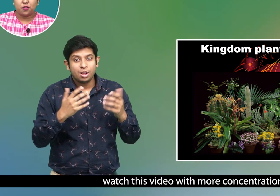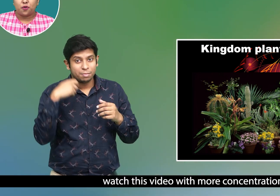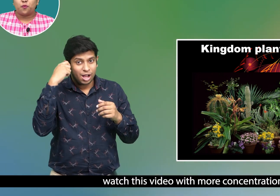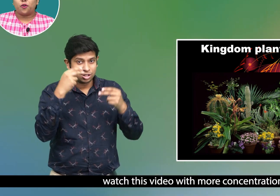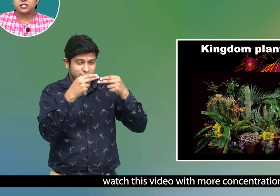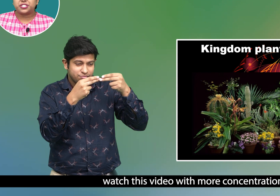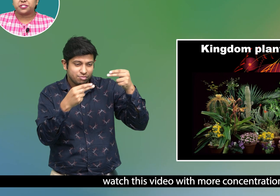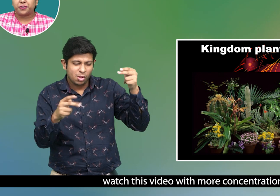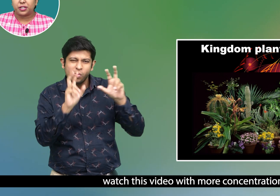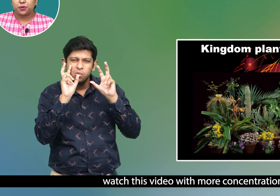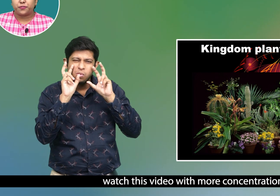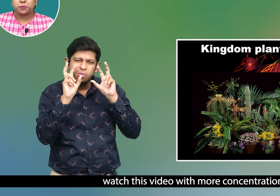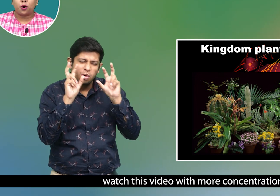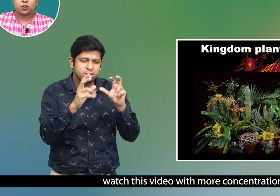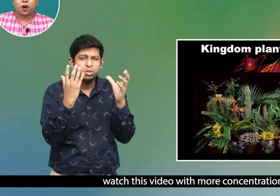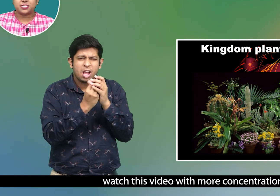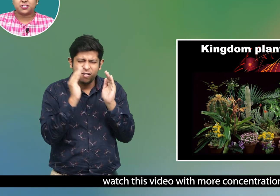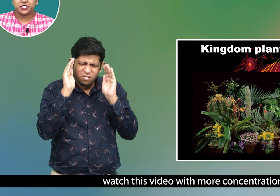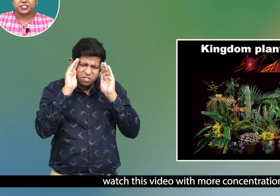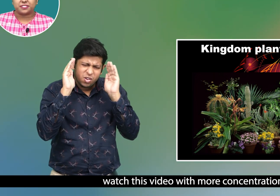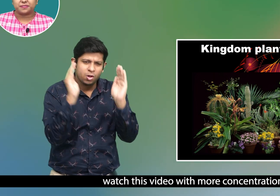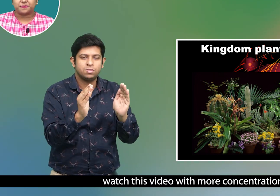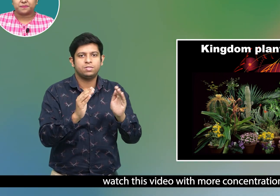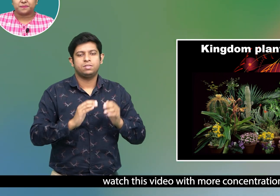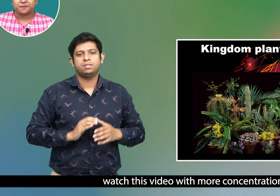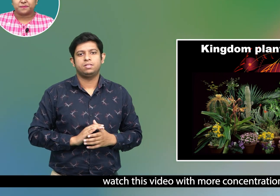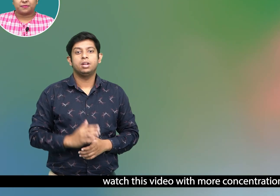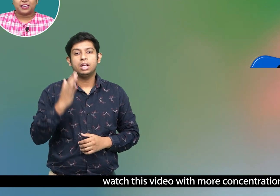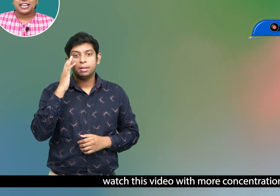So, watch this video with more concentration.